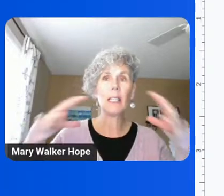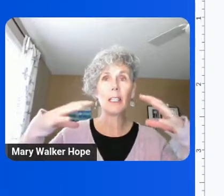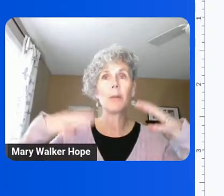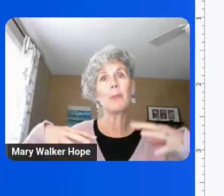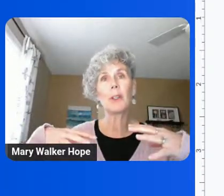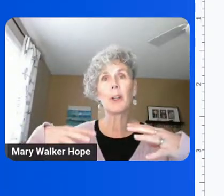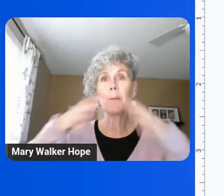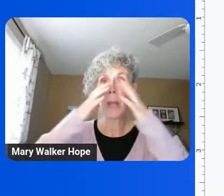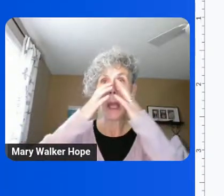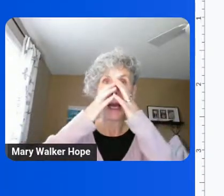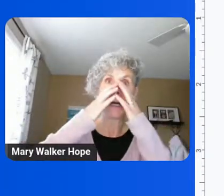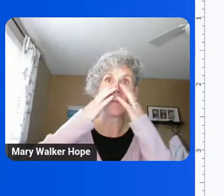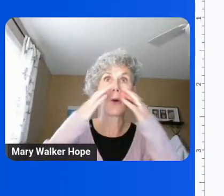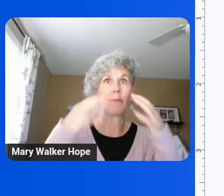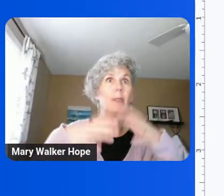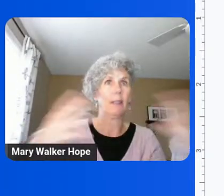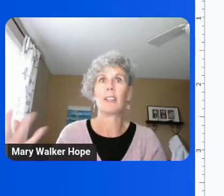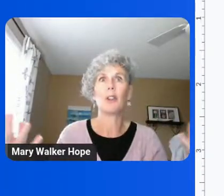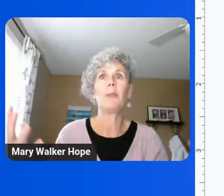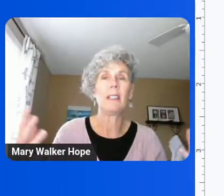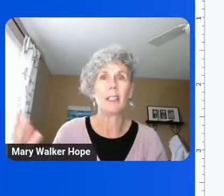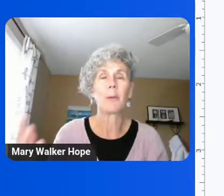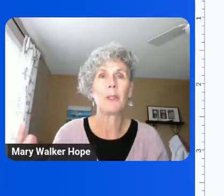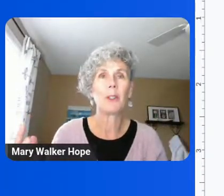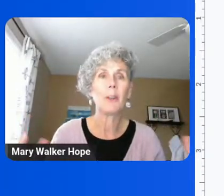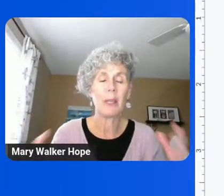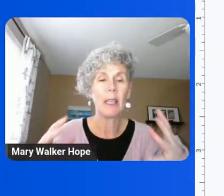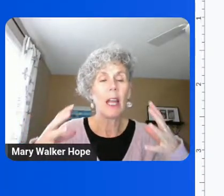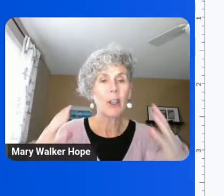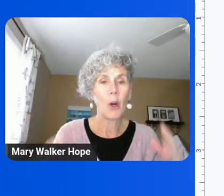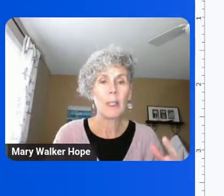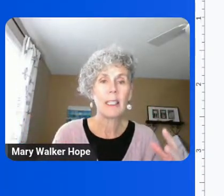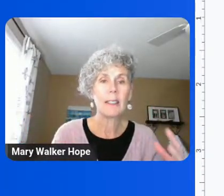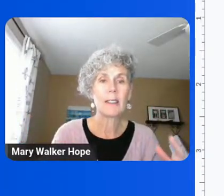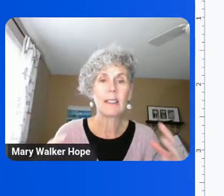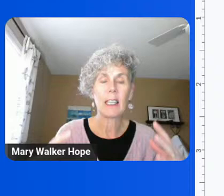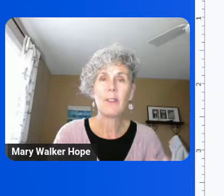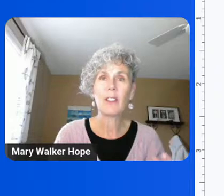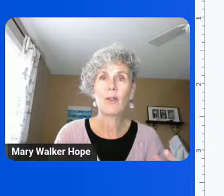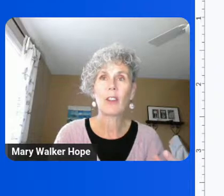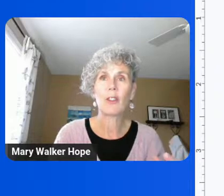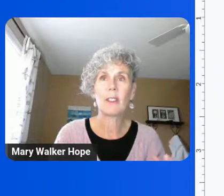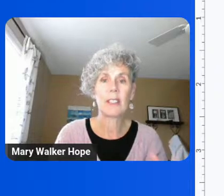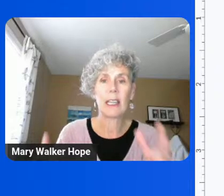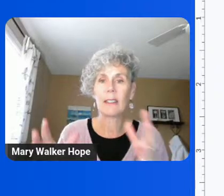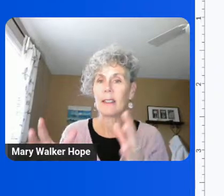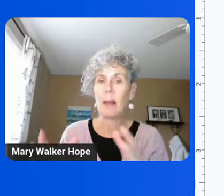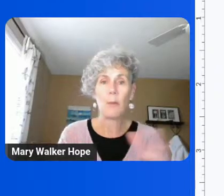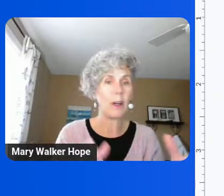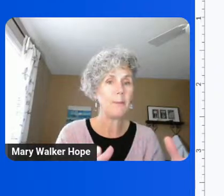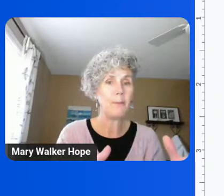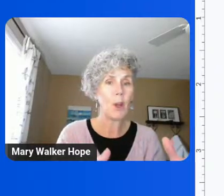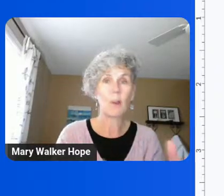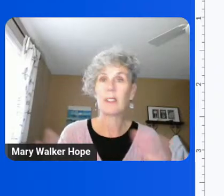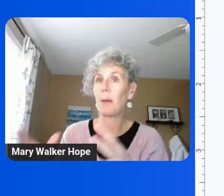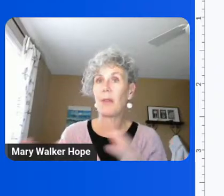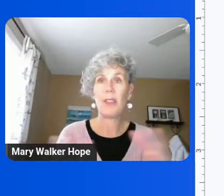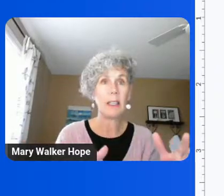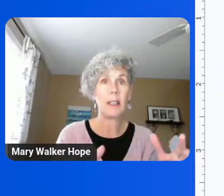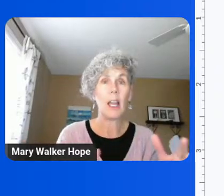a computer, or it could be in a computer, but coding is a set of instructions to get someone or something